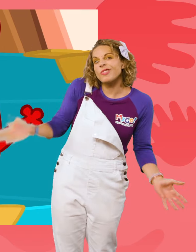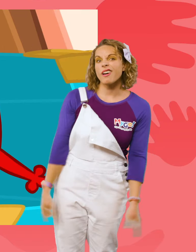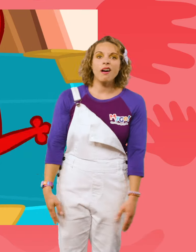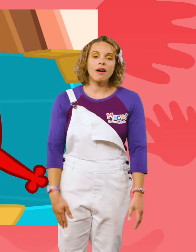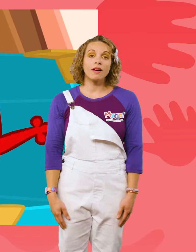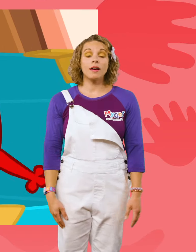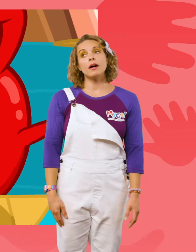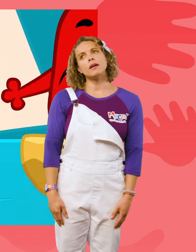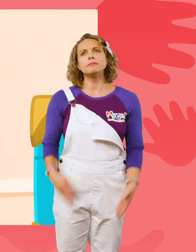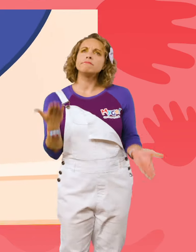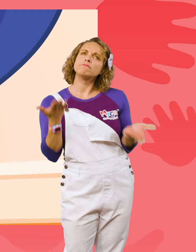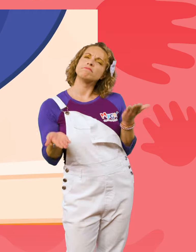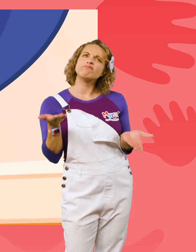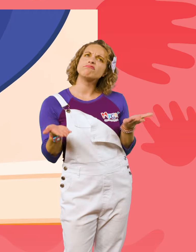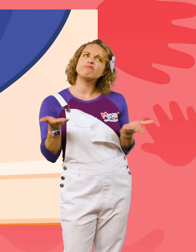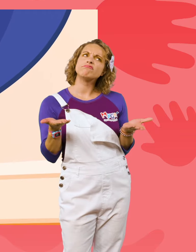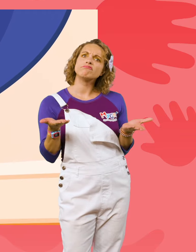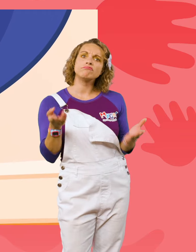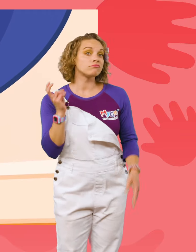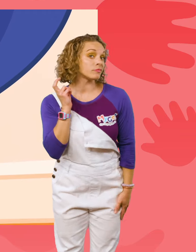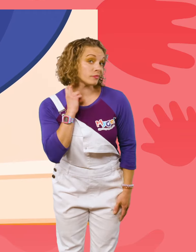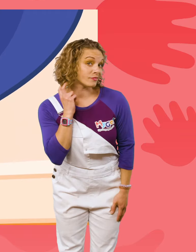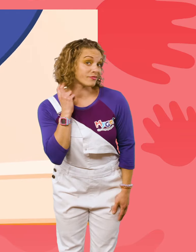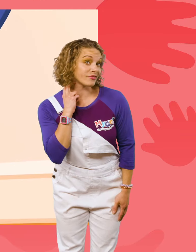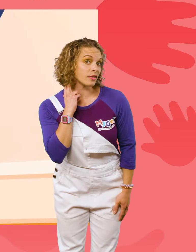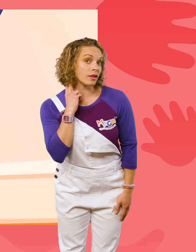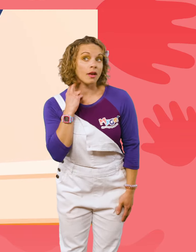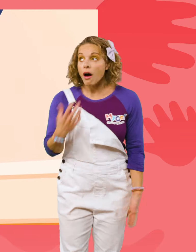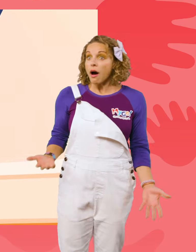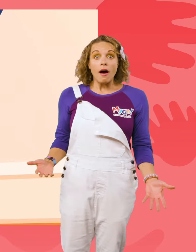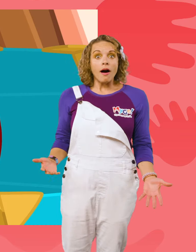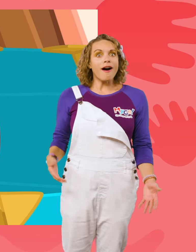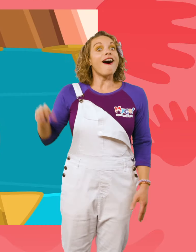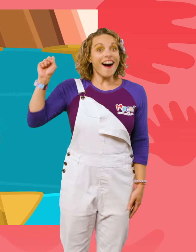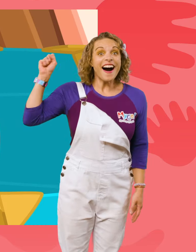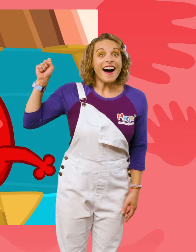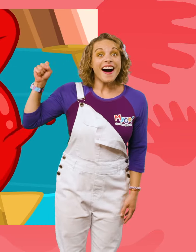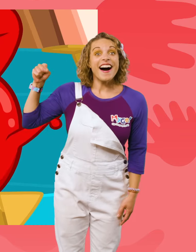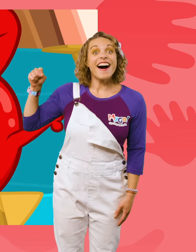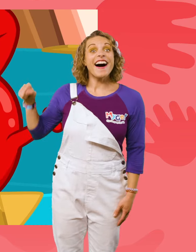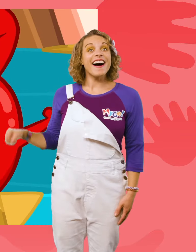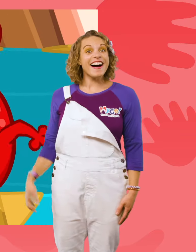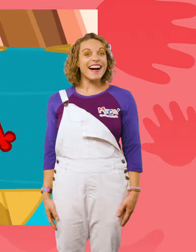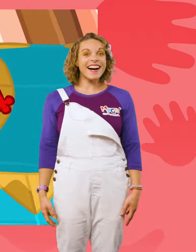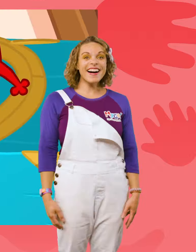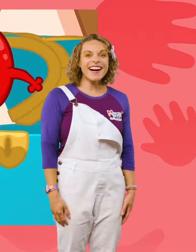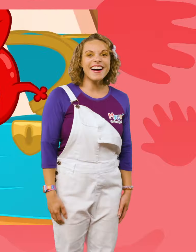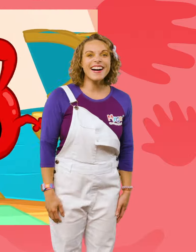Morphle, no, no! How about a vampire? Oh, yeah!